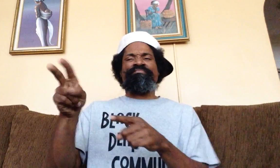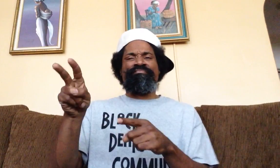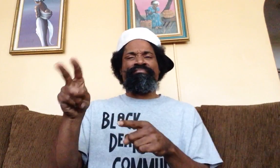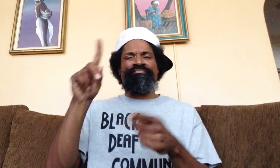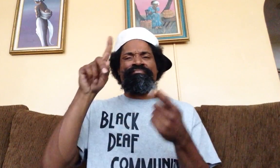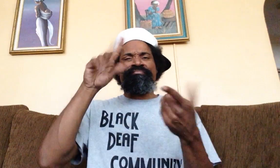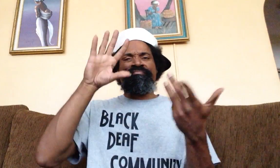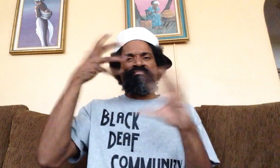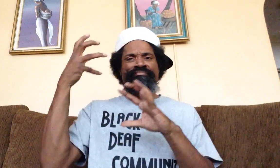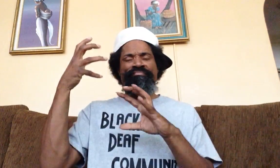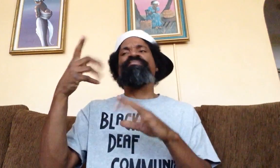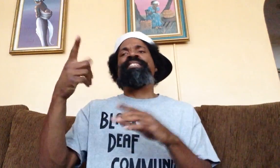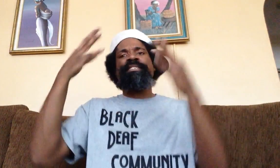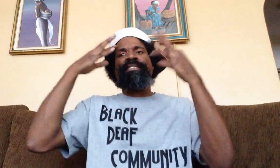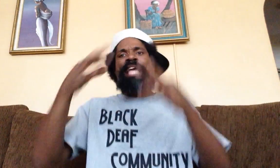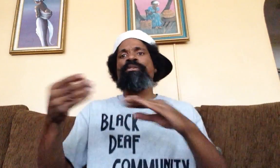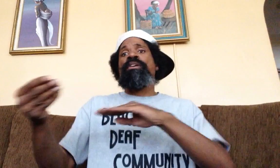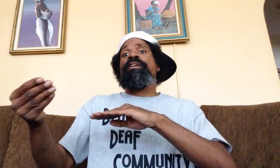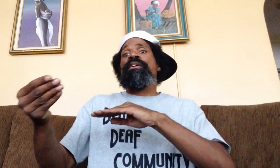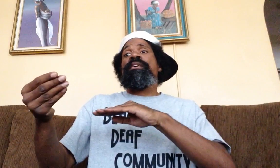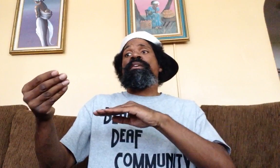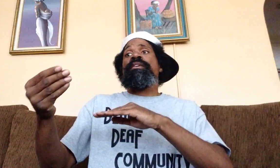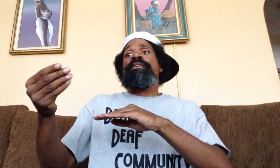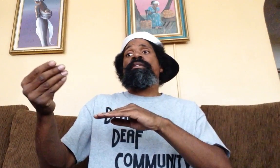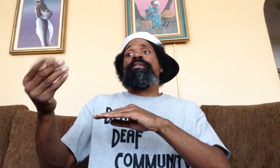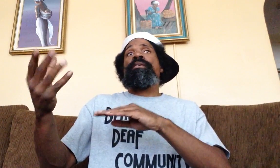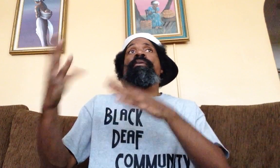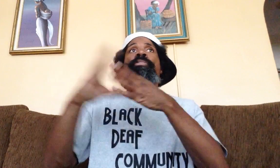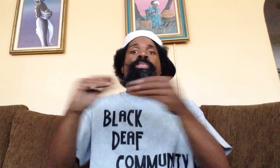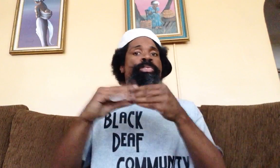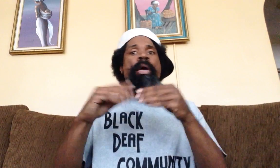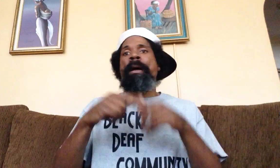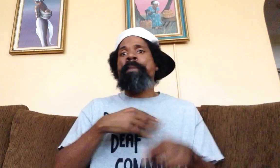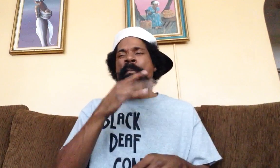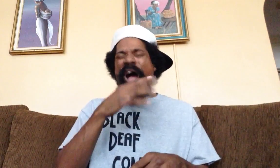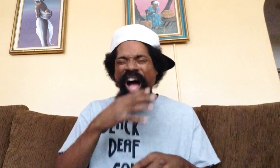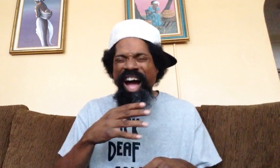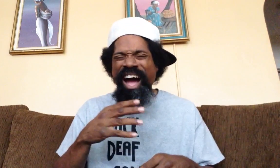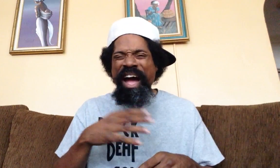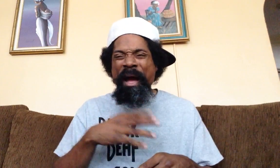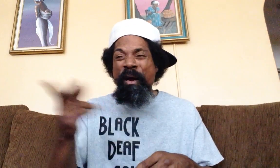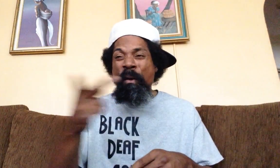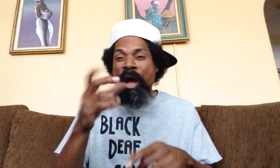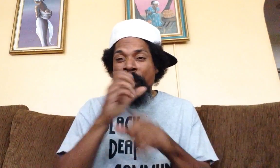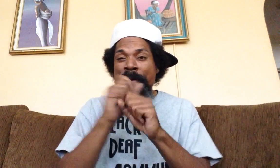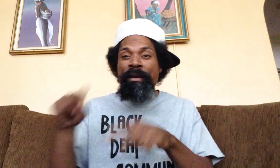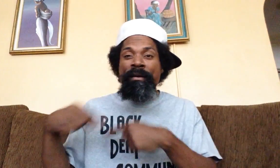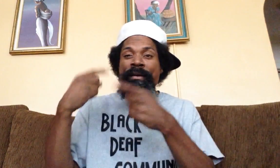always, everything pointed back to the star who'd been the face of the Pistons since the day he was drafted 10 years earlier. What this